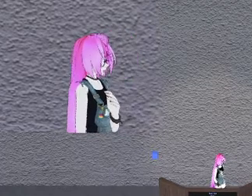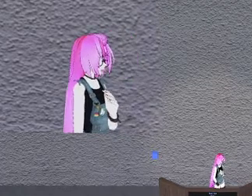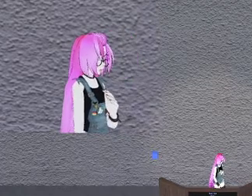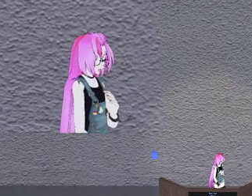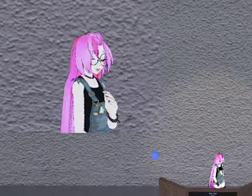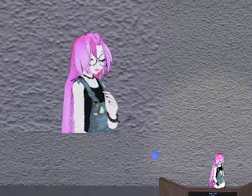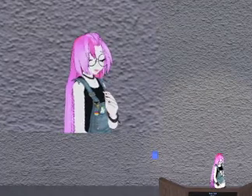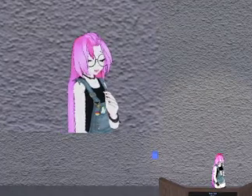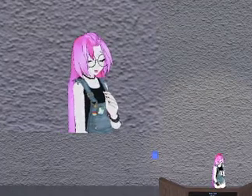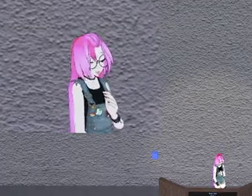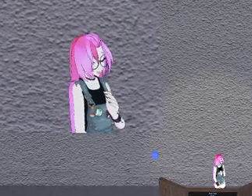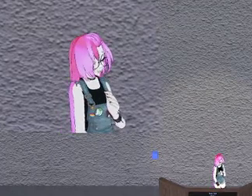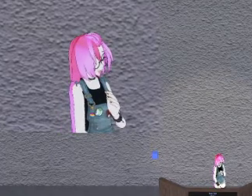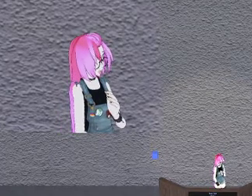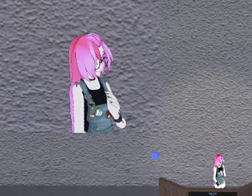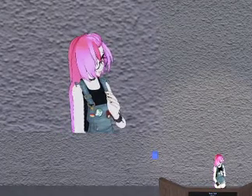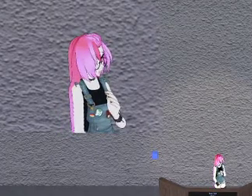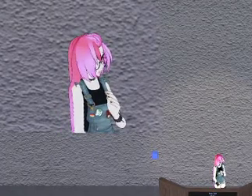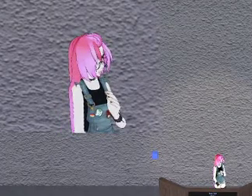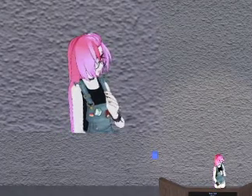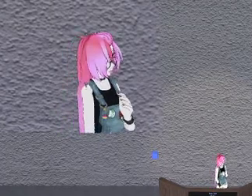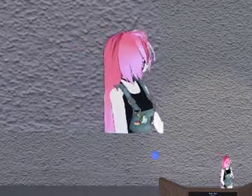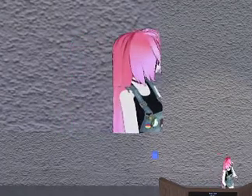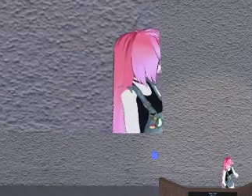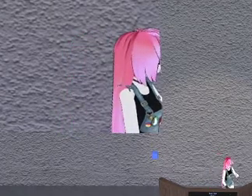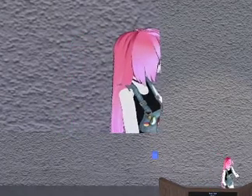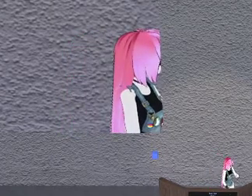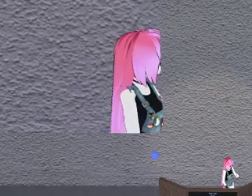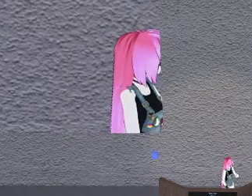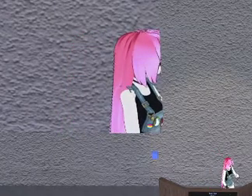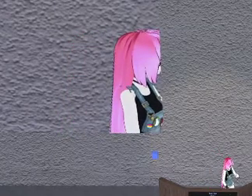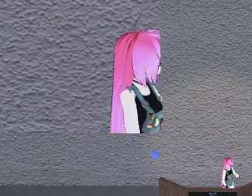I don't know what that is. B-G-I-V-E.